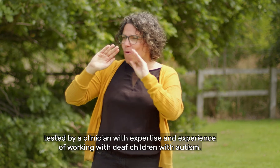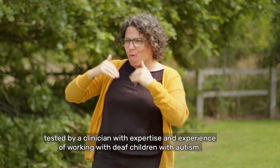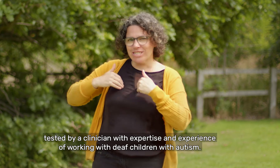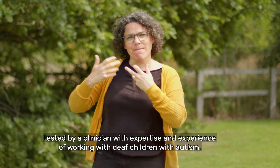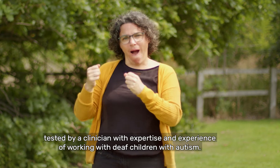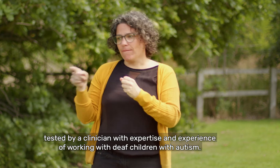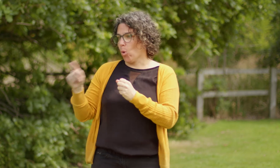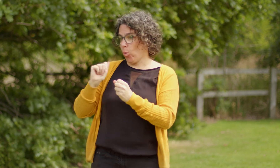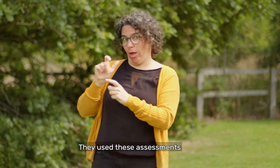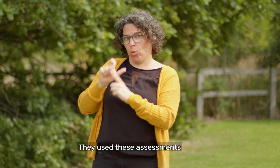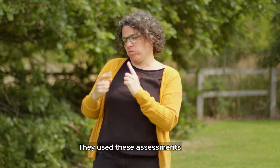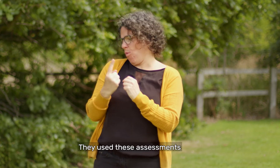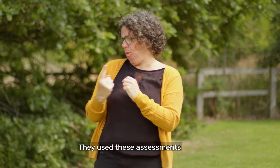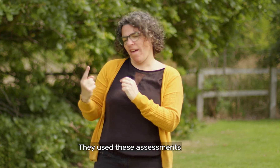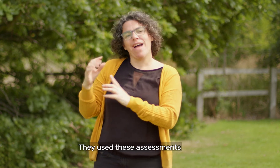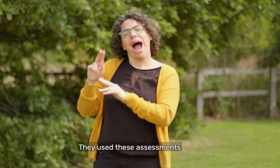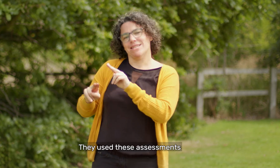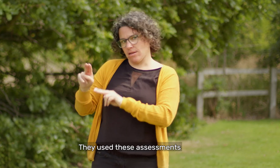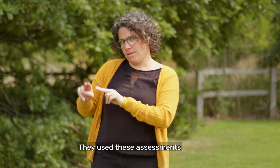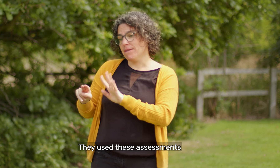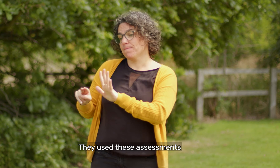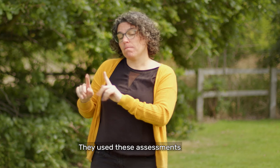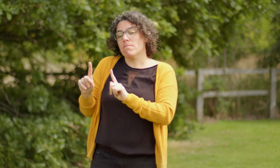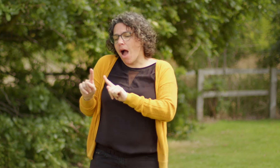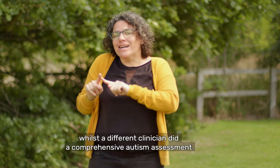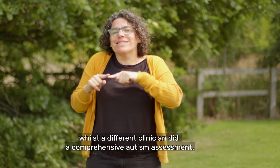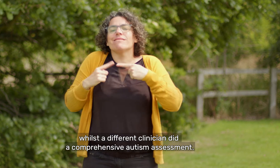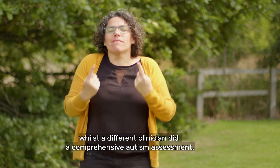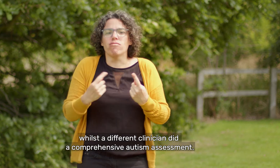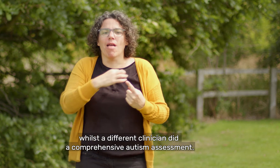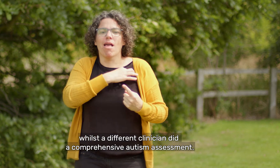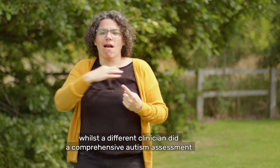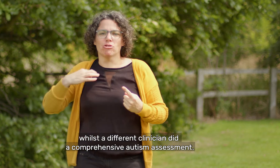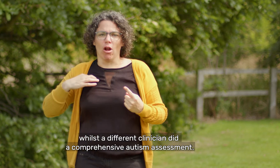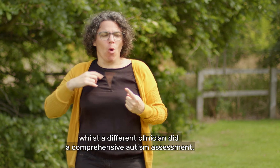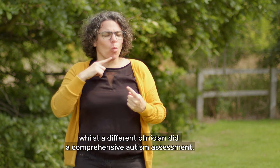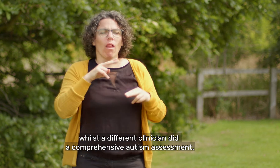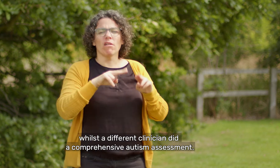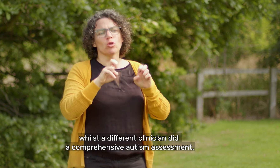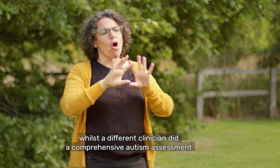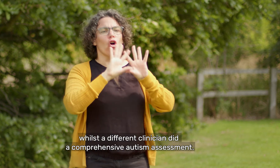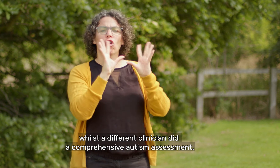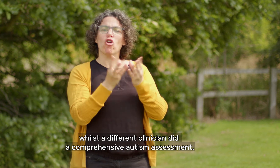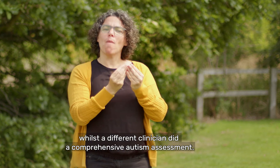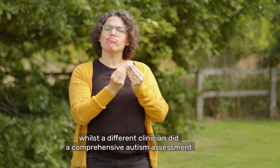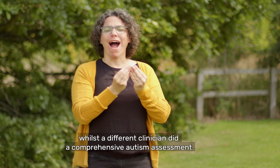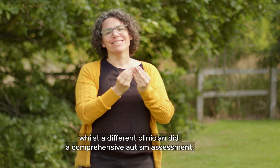autism. They used these assessments, whilst a different clinician did a comprehensive autism assessment.